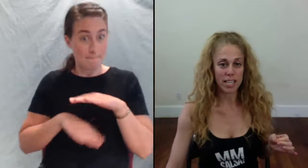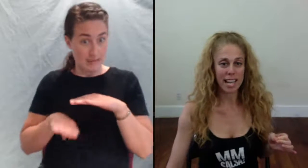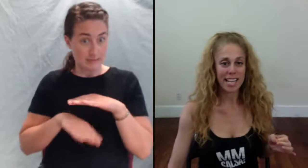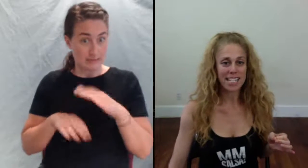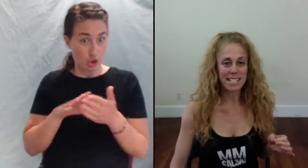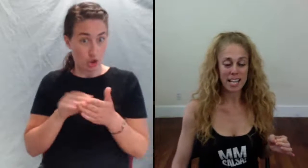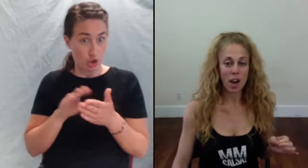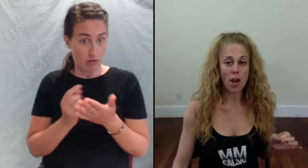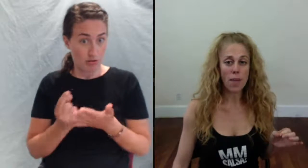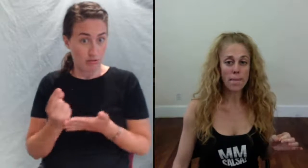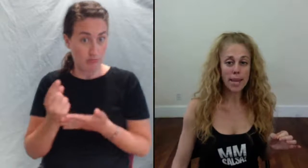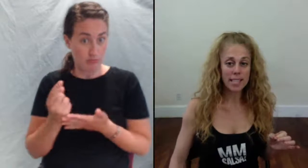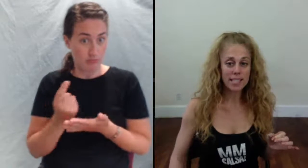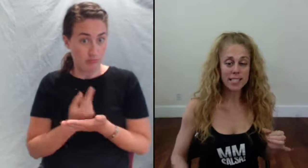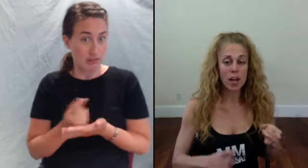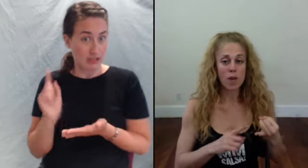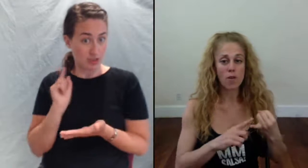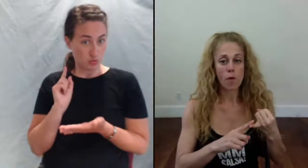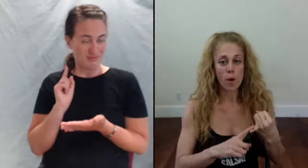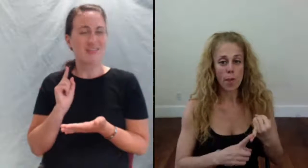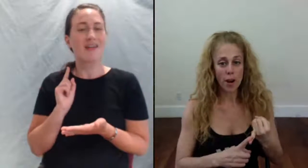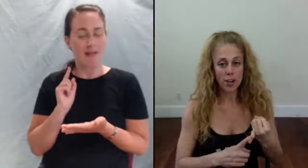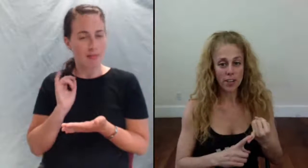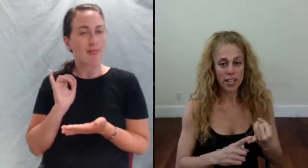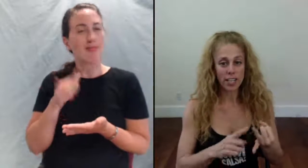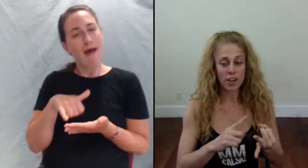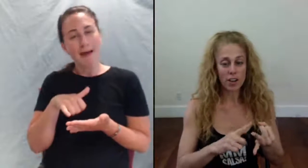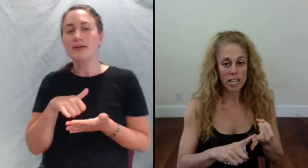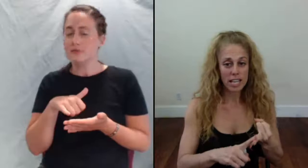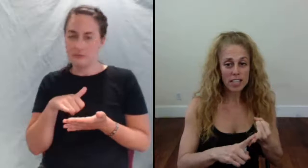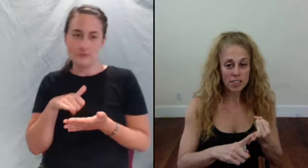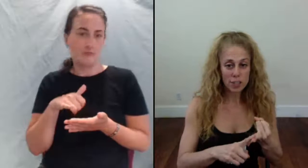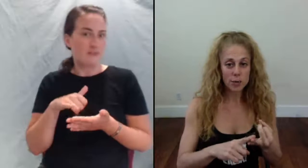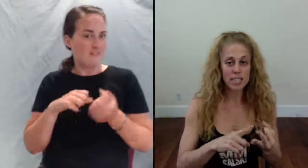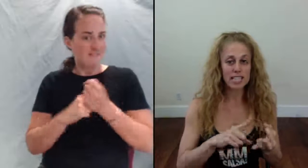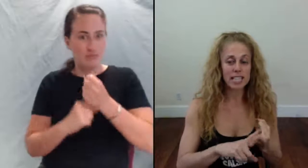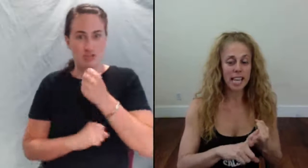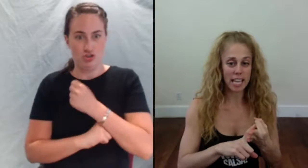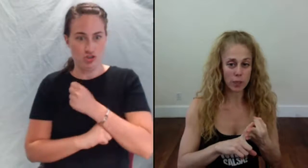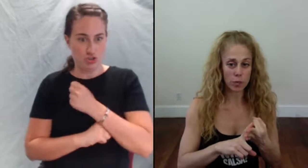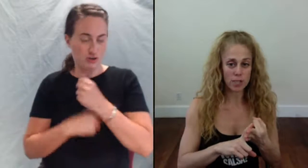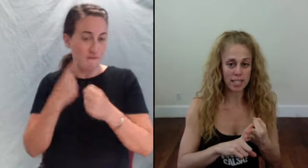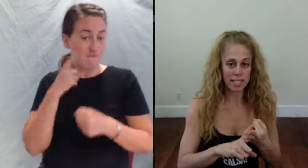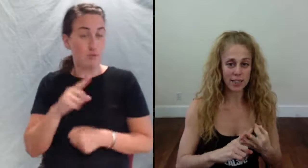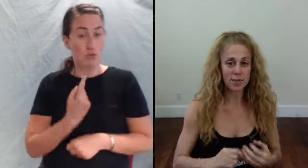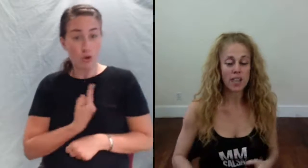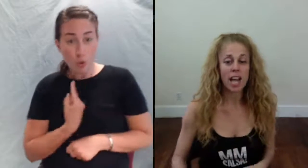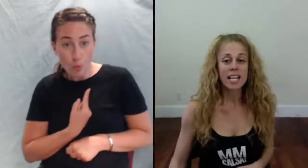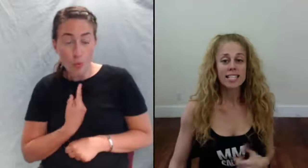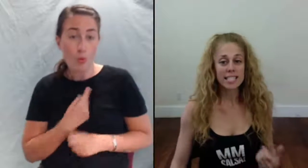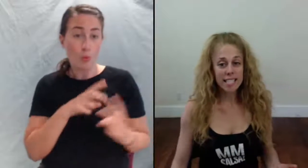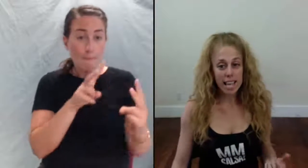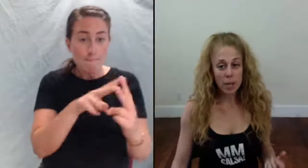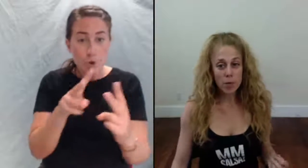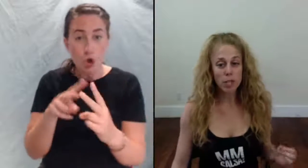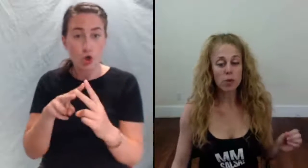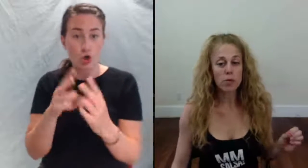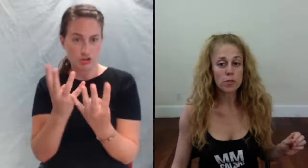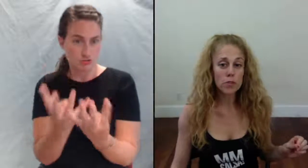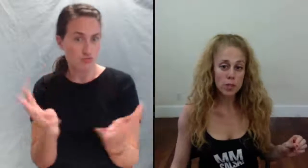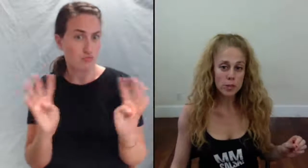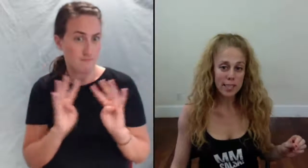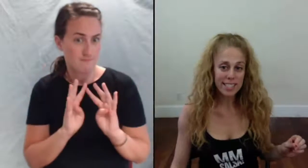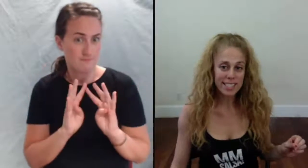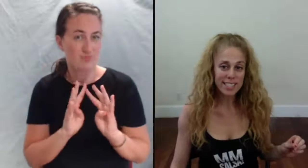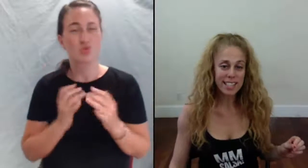week, like I said, are the base for partnering, individual dancing, and group dancing. Today, we're going